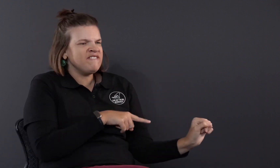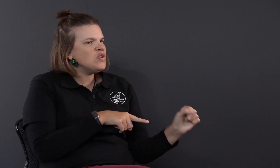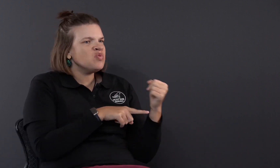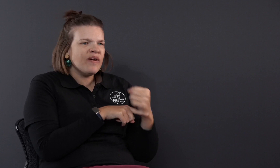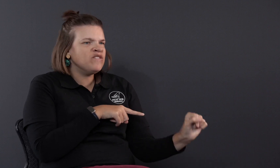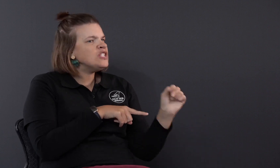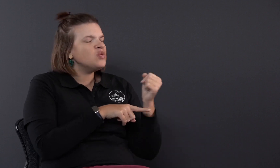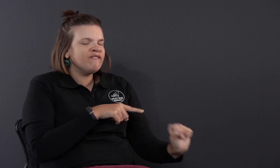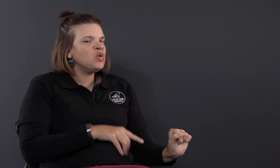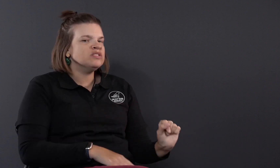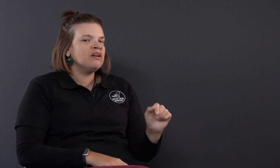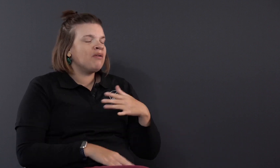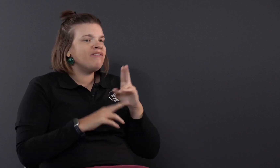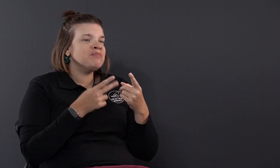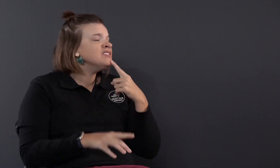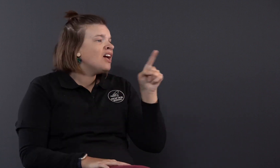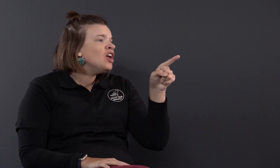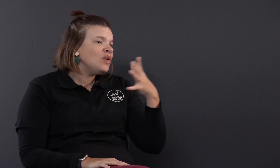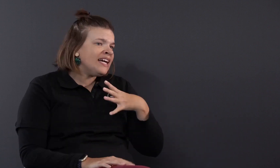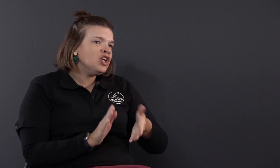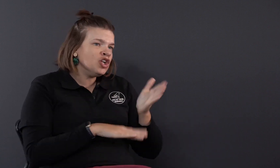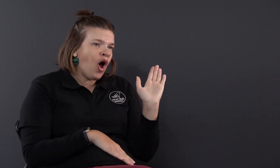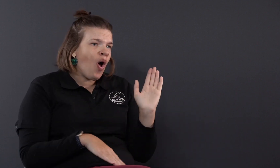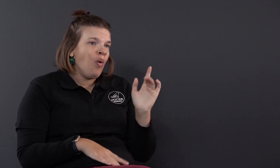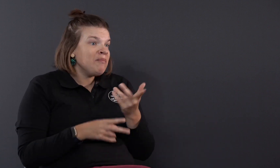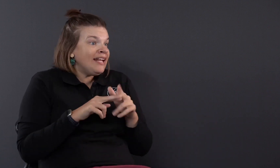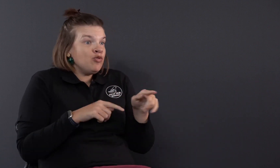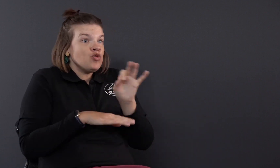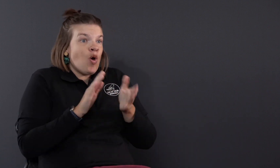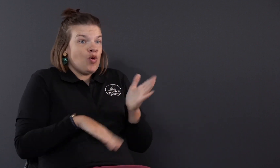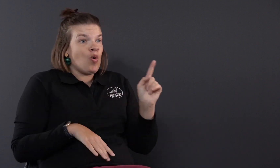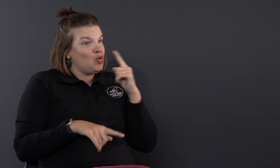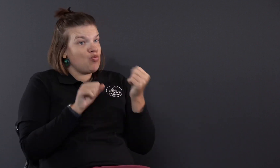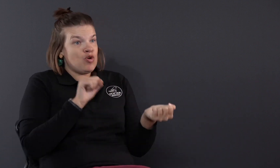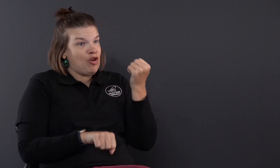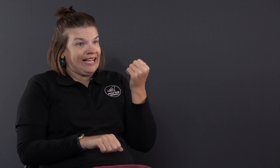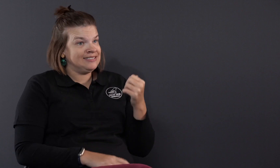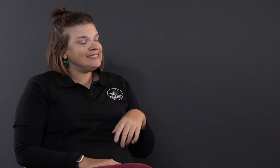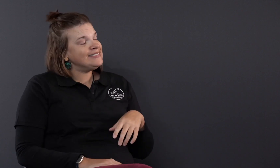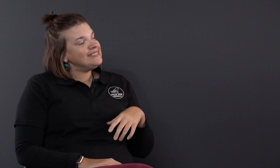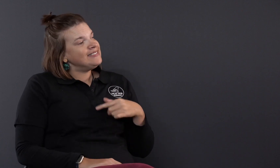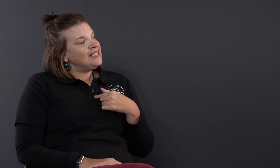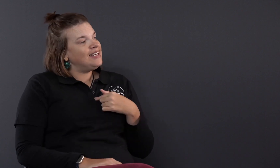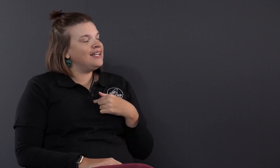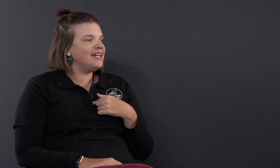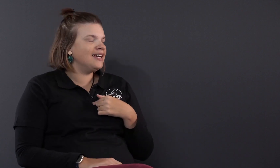go. Eventually my family said that I had to, because if I didn't, I would regret it.